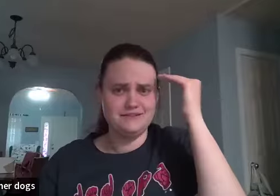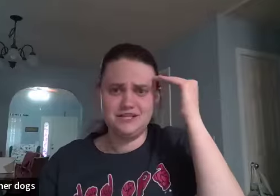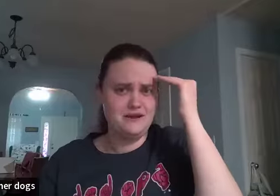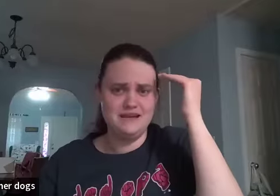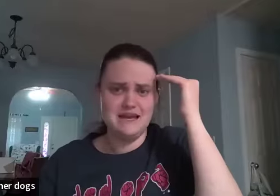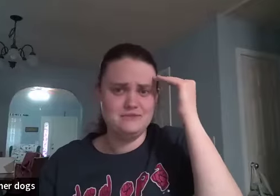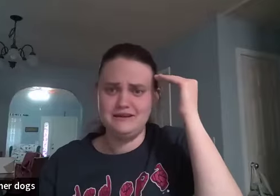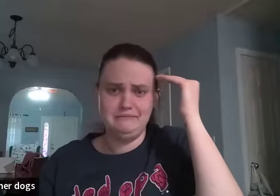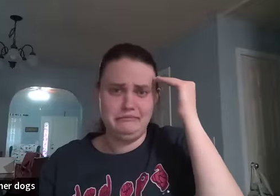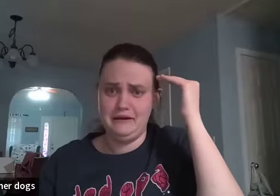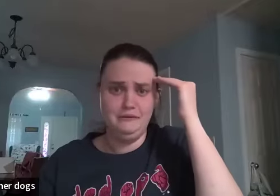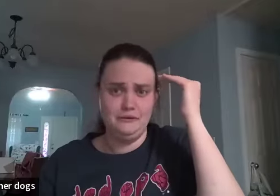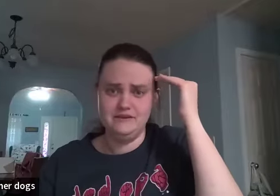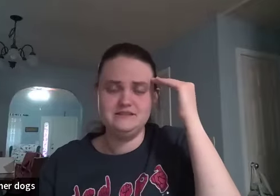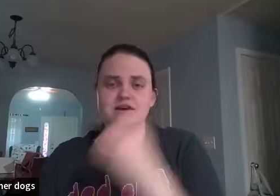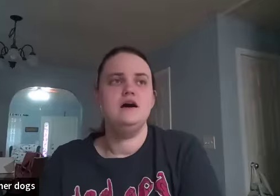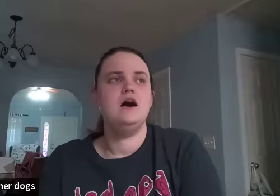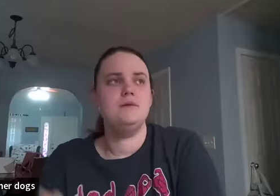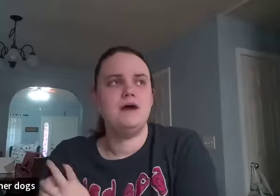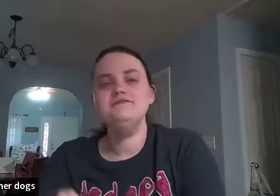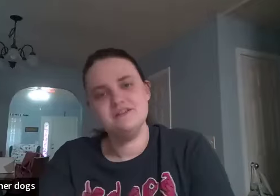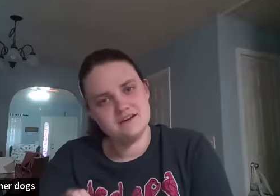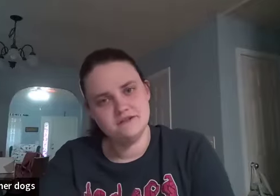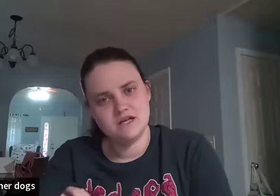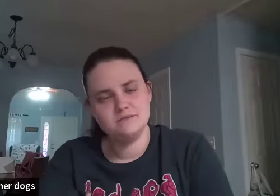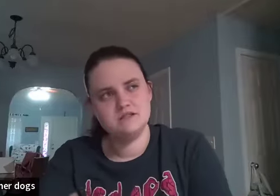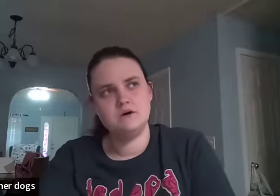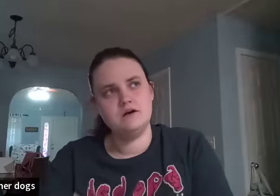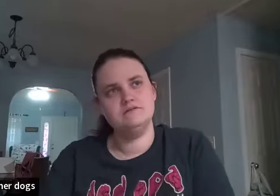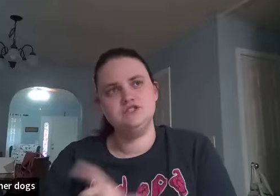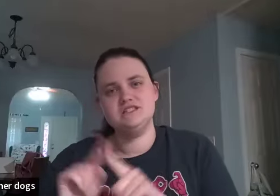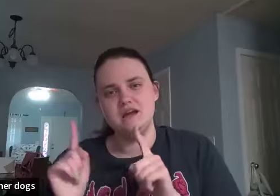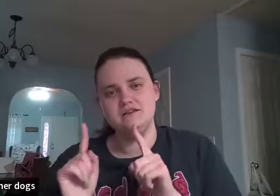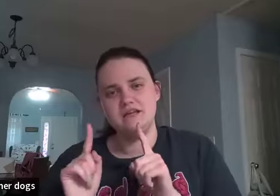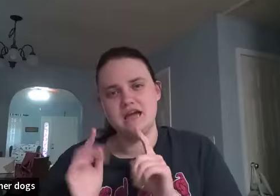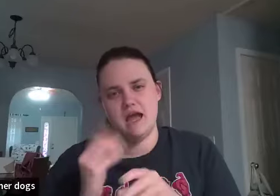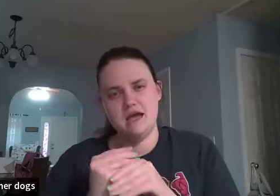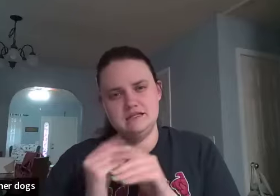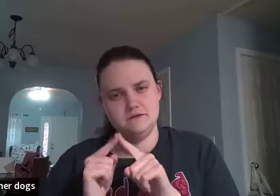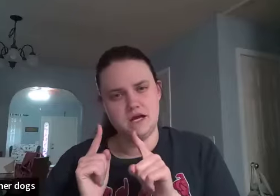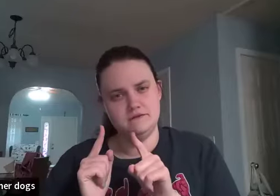shake their head and tap their head like, "Pff, I don't know this." I've done that a few times as well. Just kind of like to add a different kind of